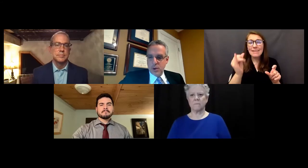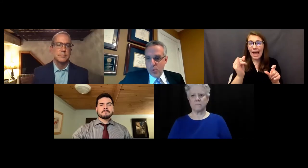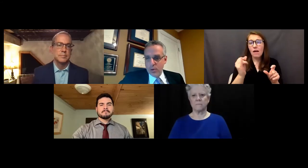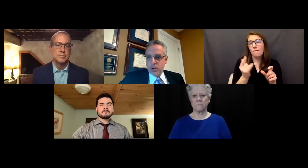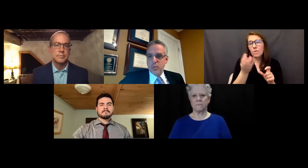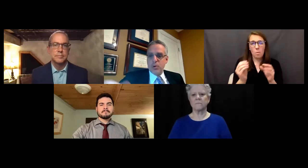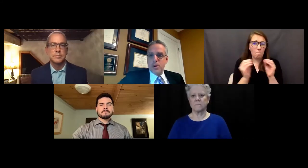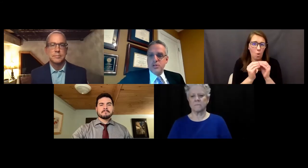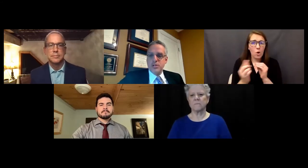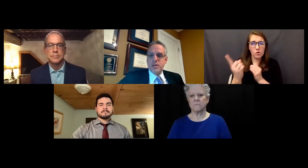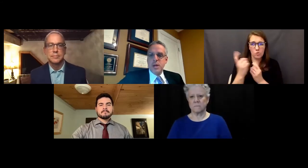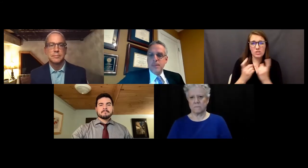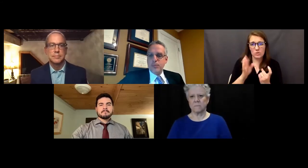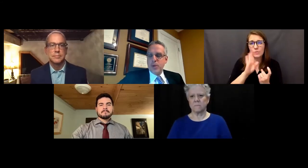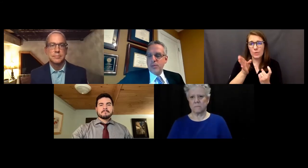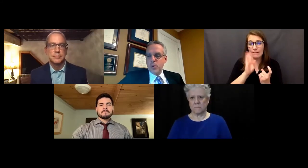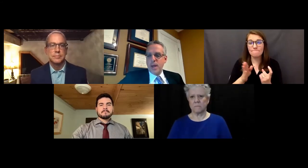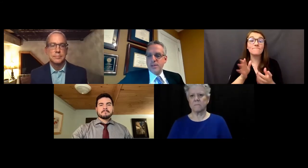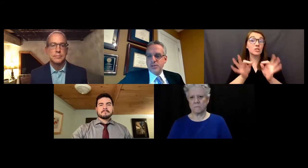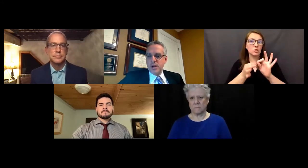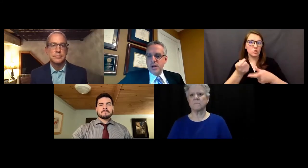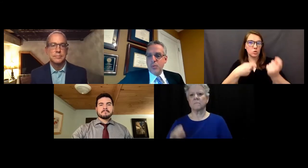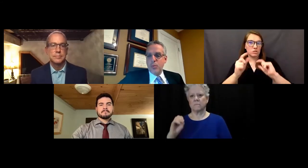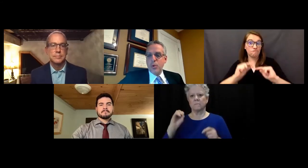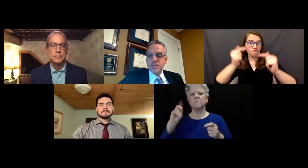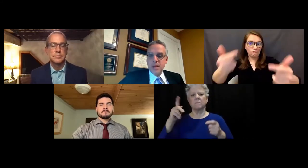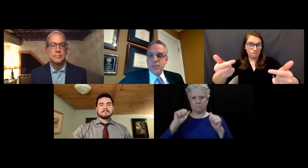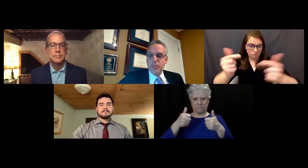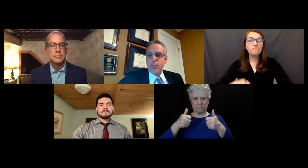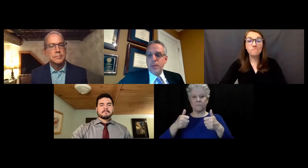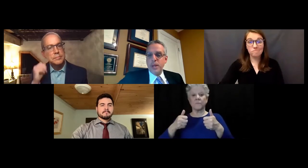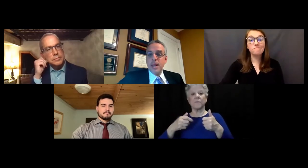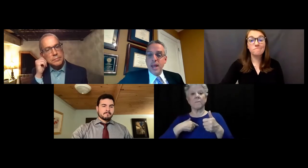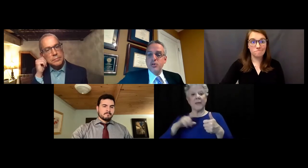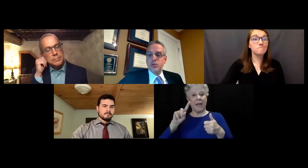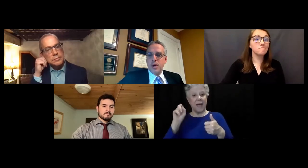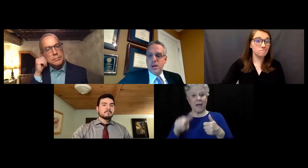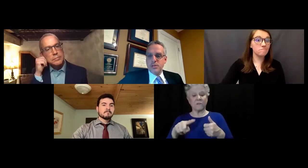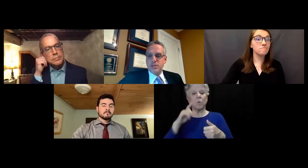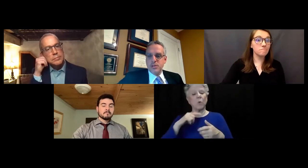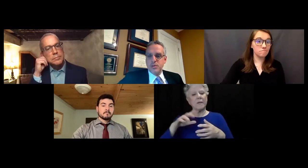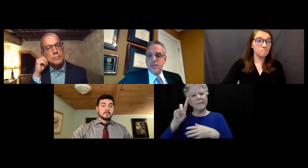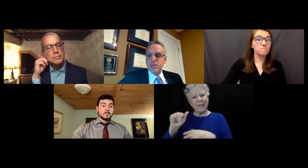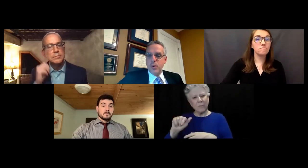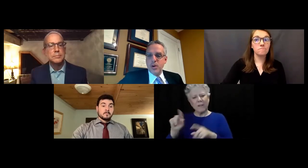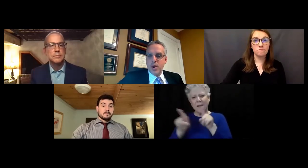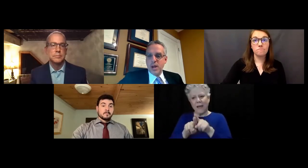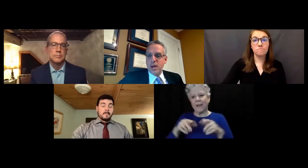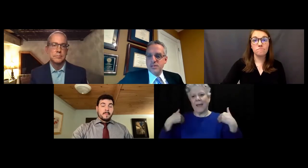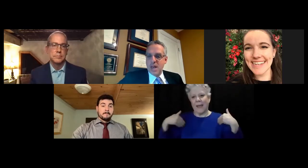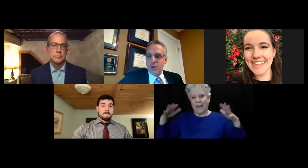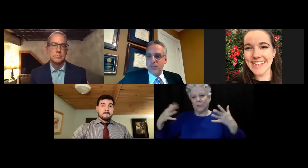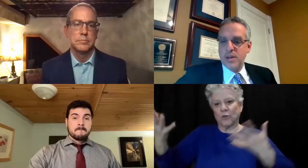least one or two more questions. This one asks, would disabled people be like angels among us to give us a way